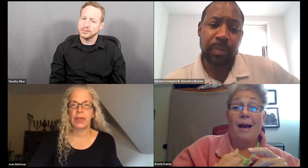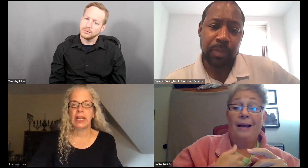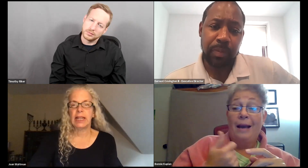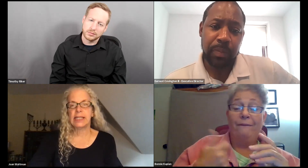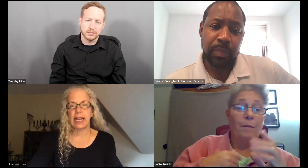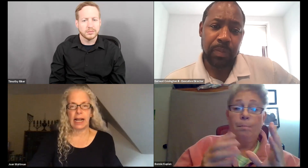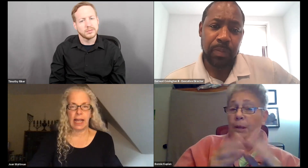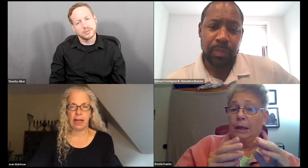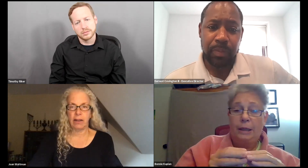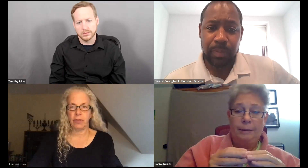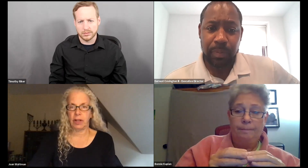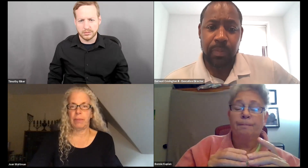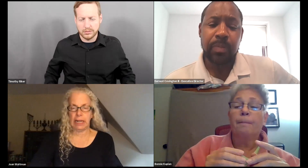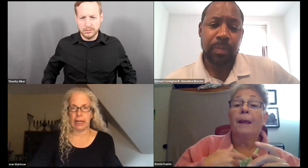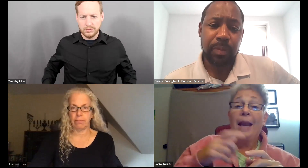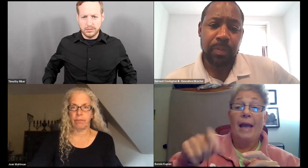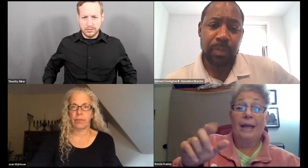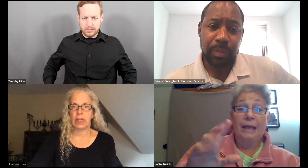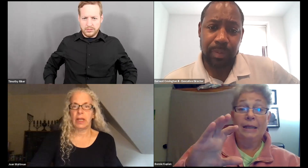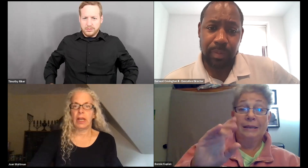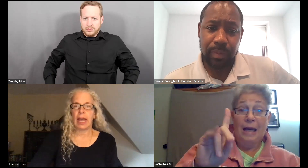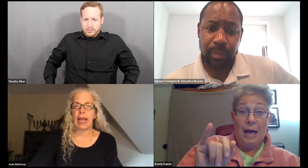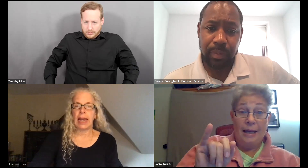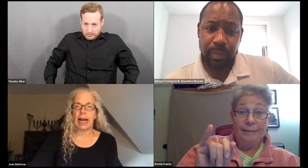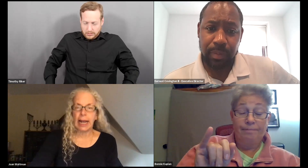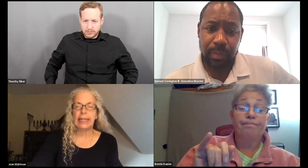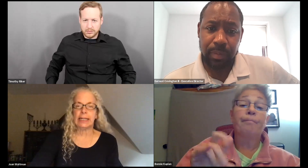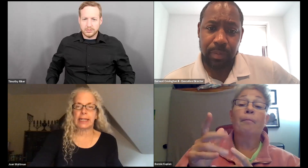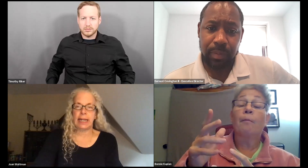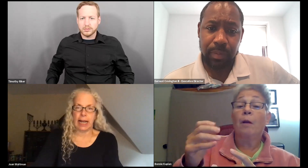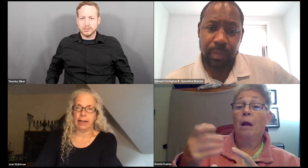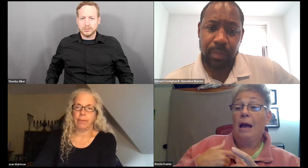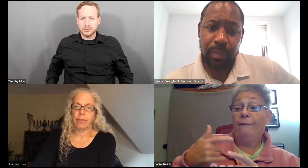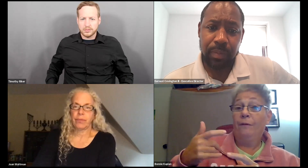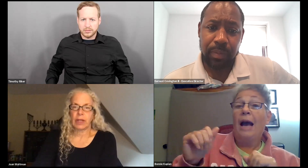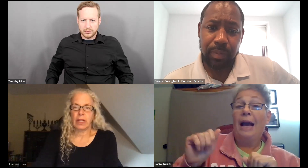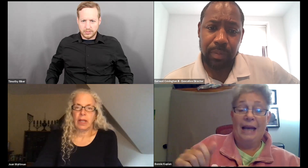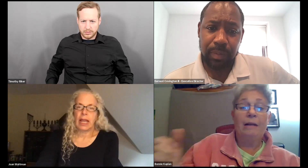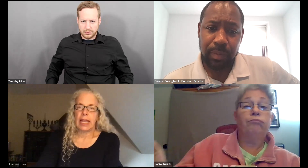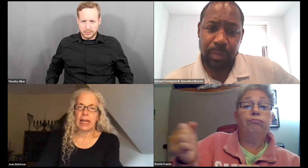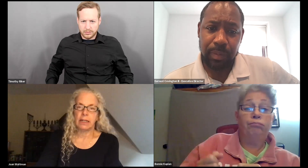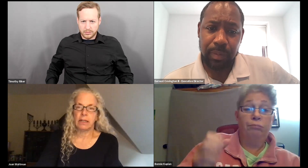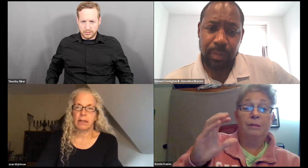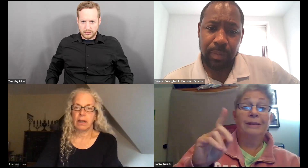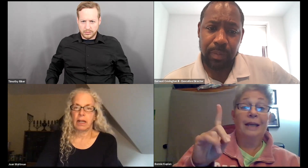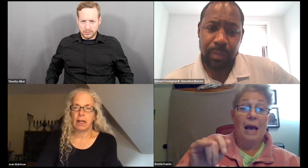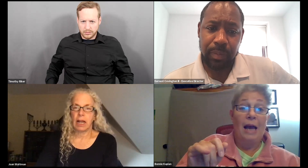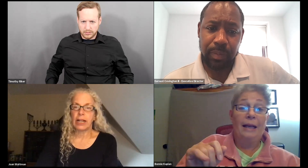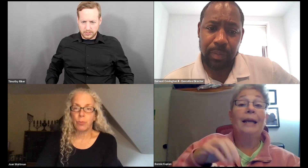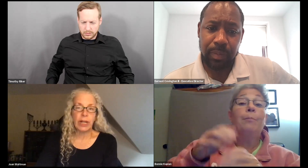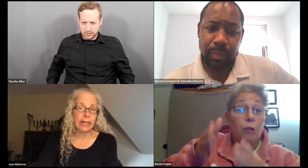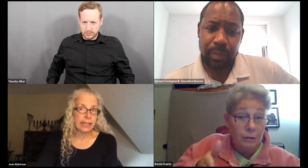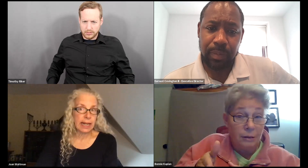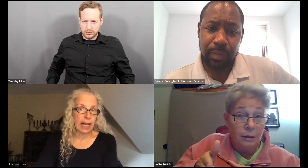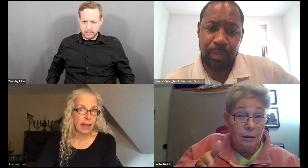example, let's say I have a meeting and I need a CDI, and I